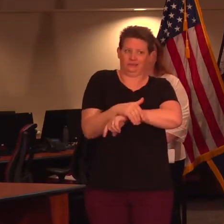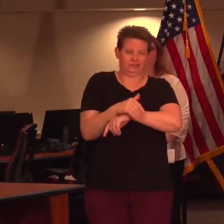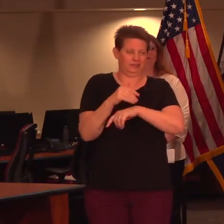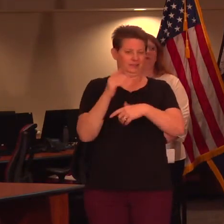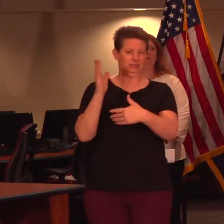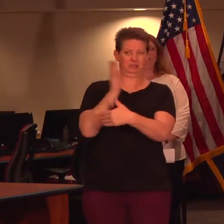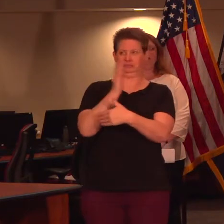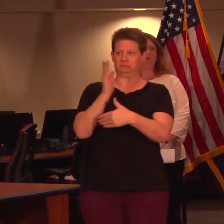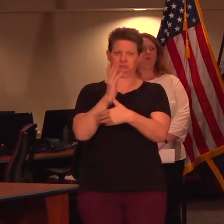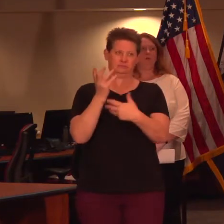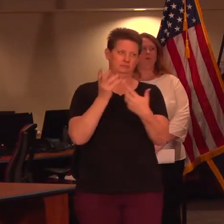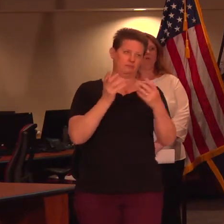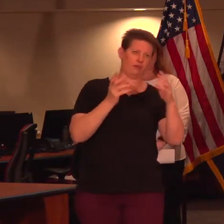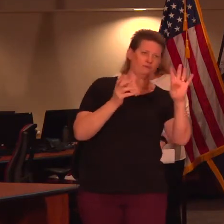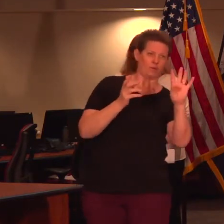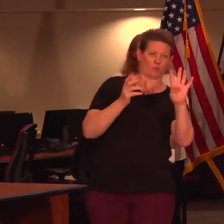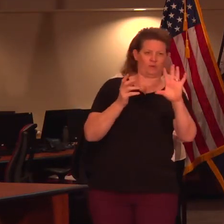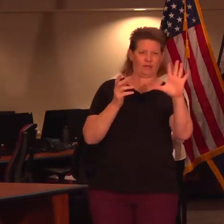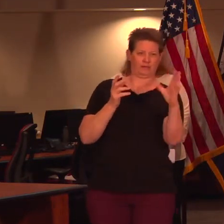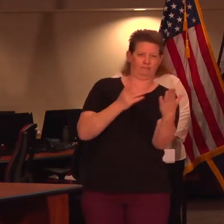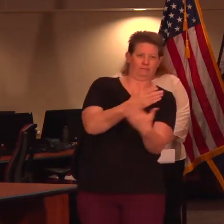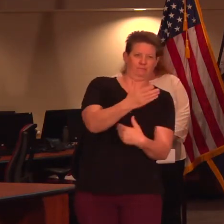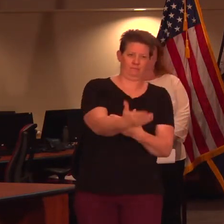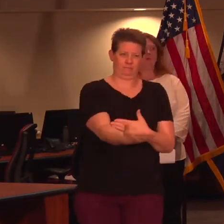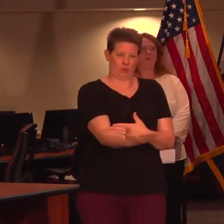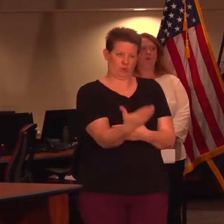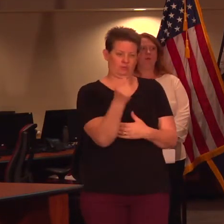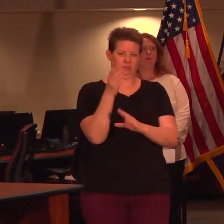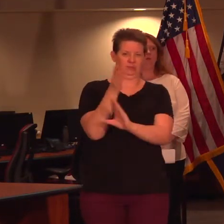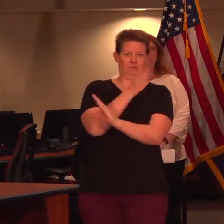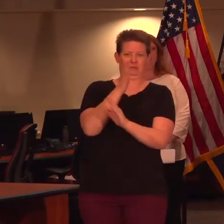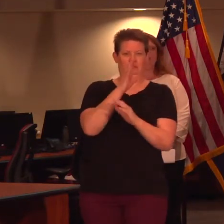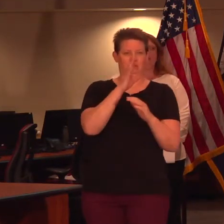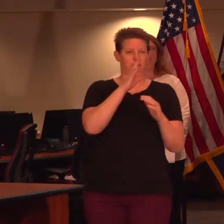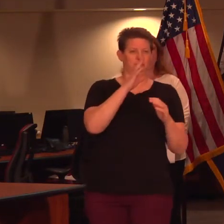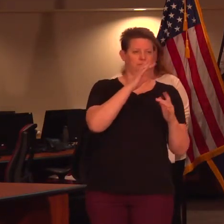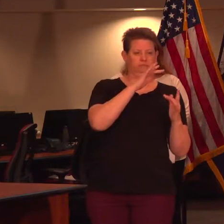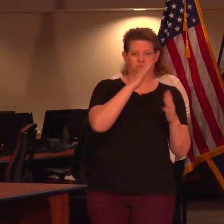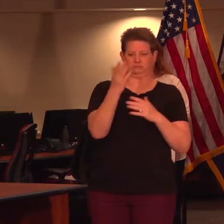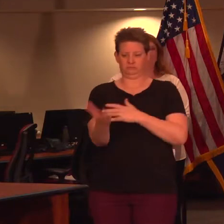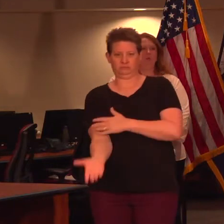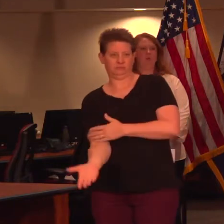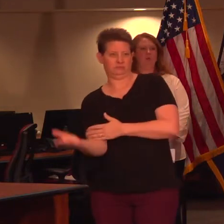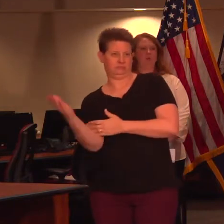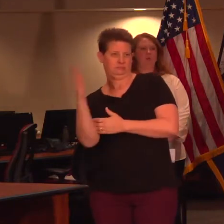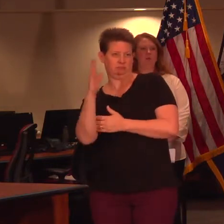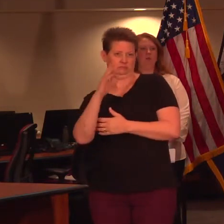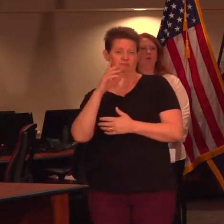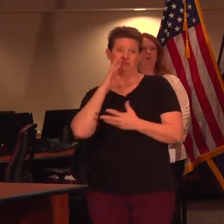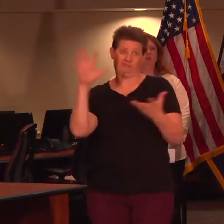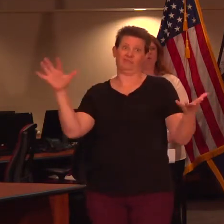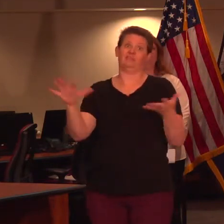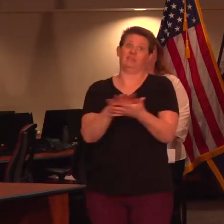somewhere between 4 or 5 o'clock in the morning, or maybe a little earlier on through past daylight, and did a whole lot